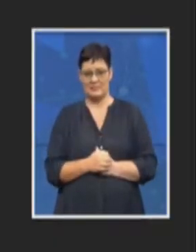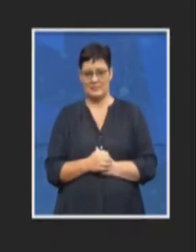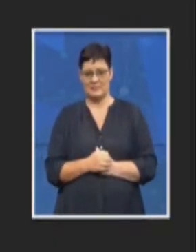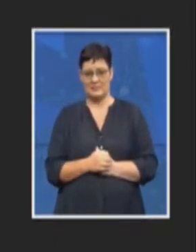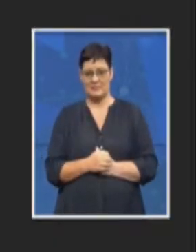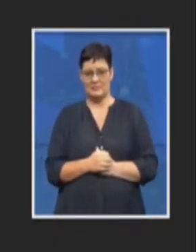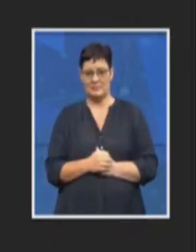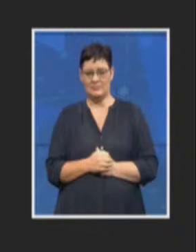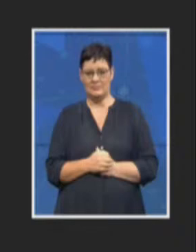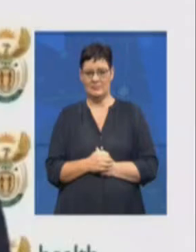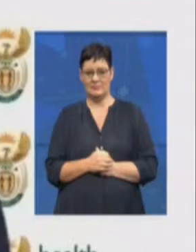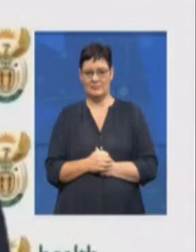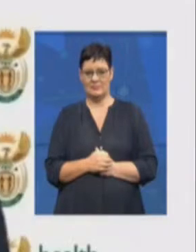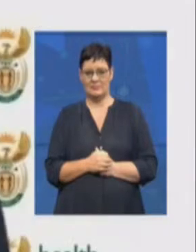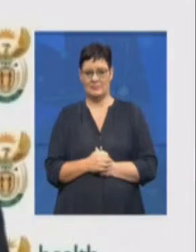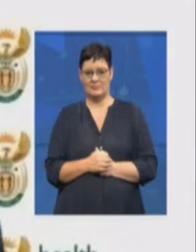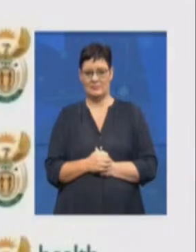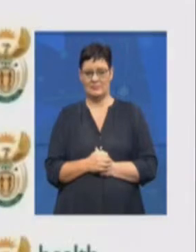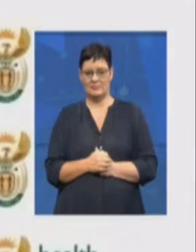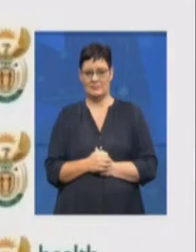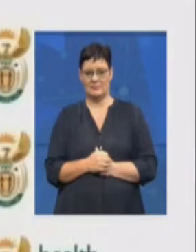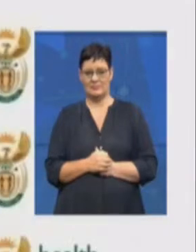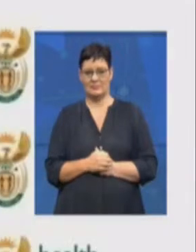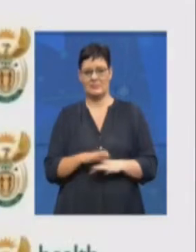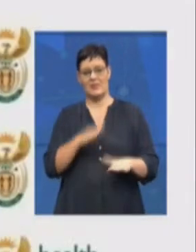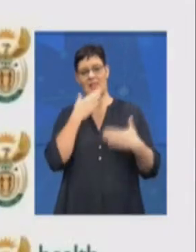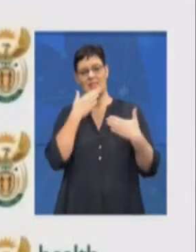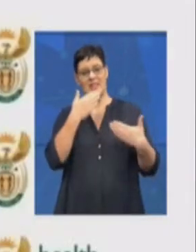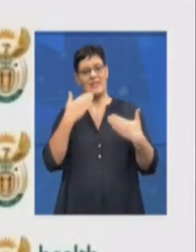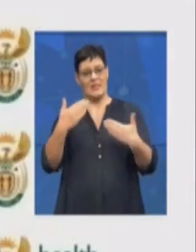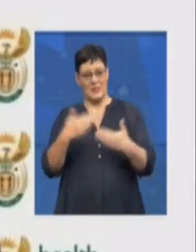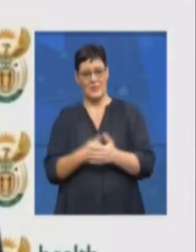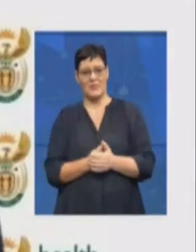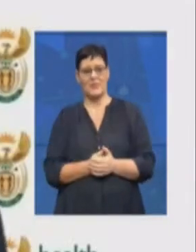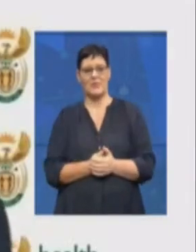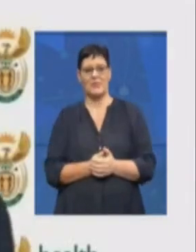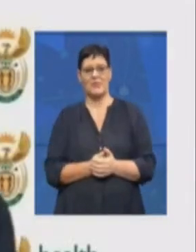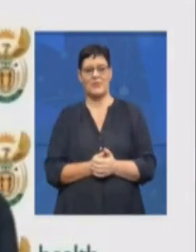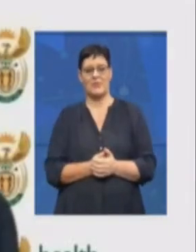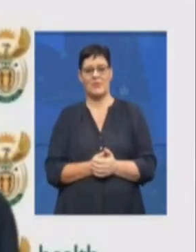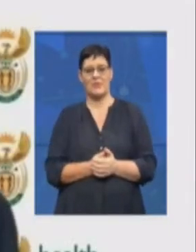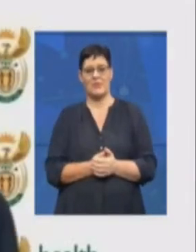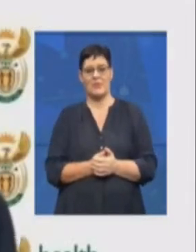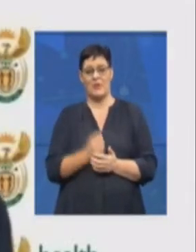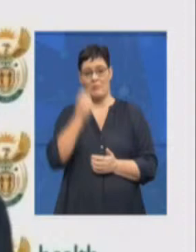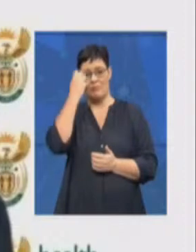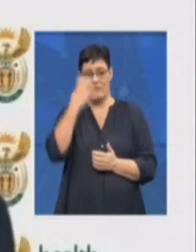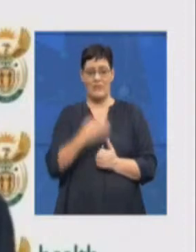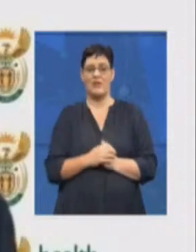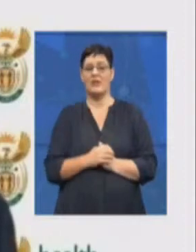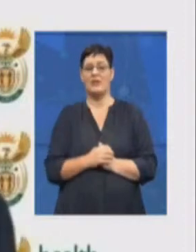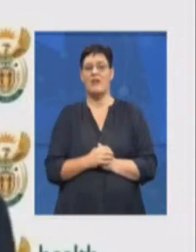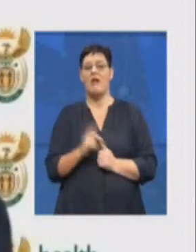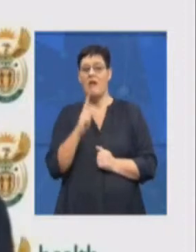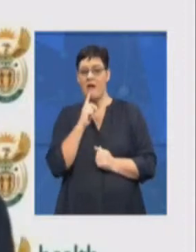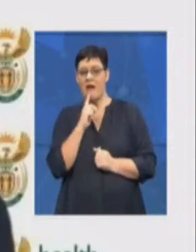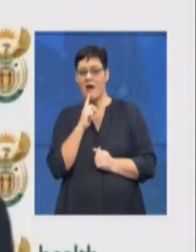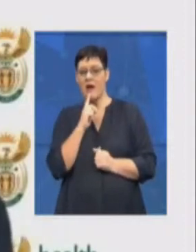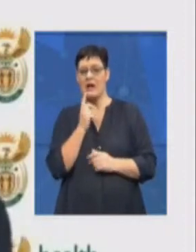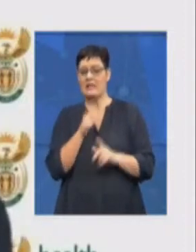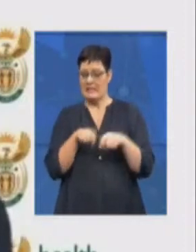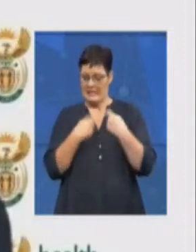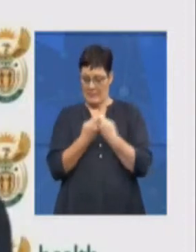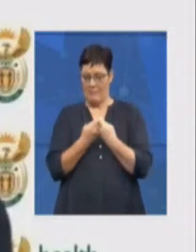Thank you very much. Thank you very much, Prof. I'm sure you leave us with a very capable team, which will take